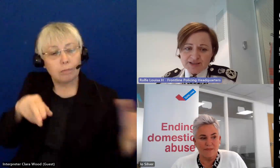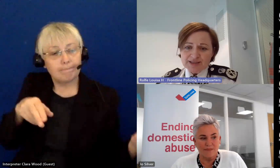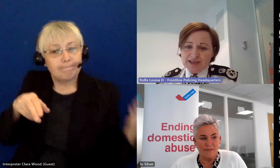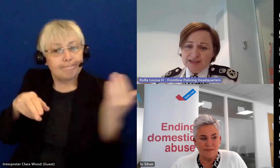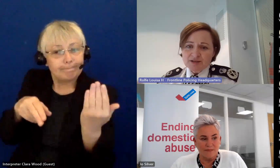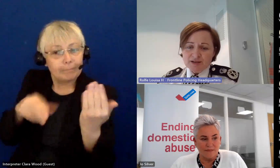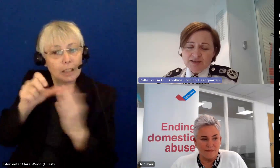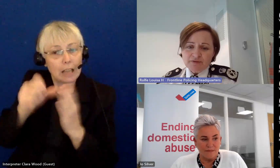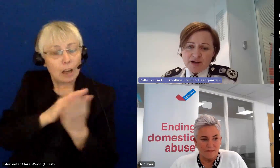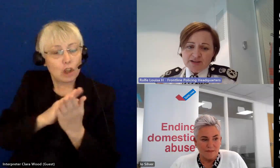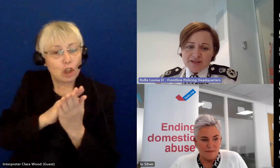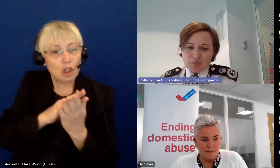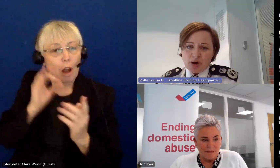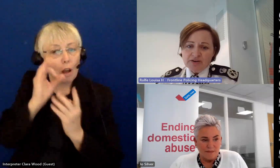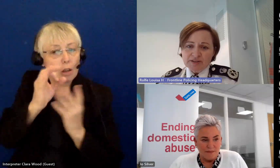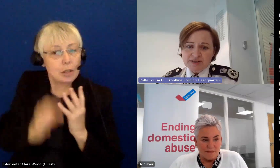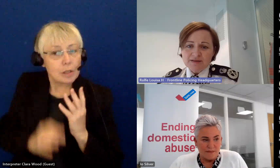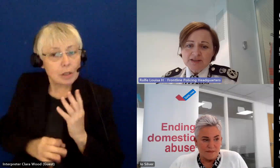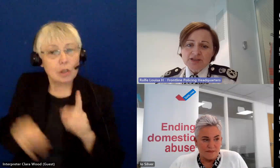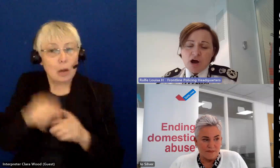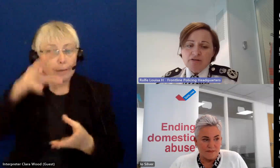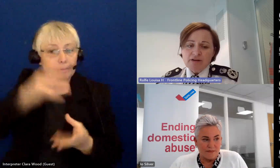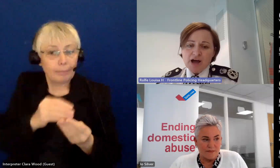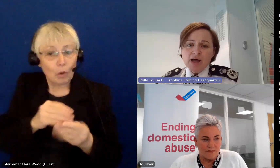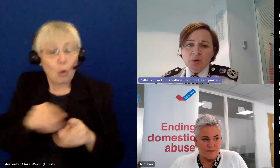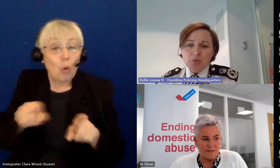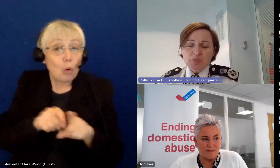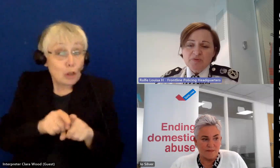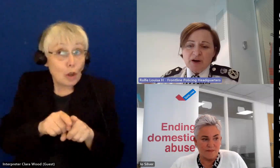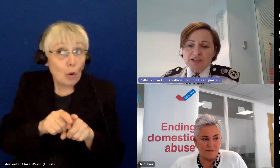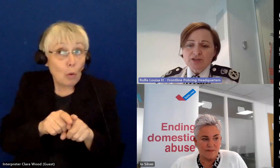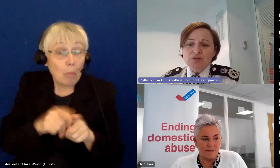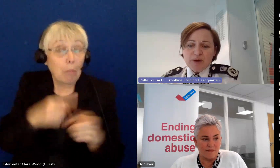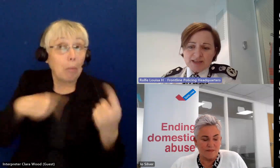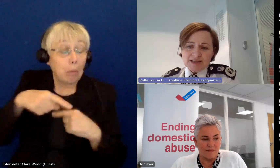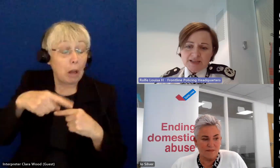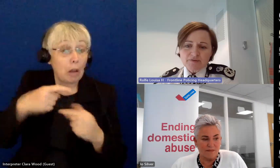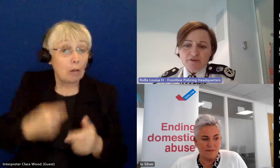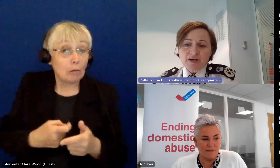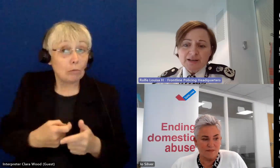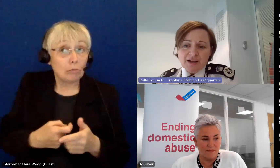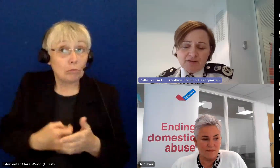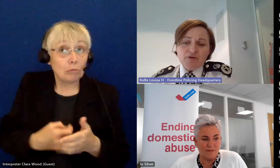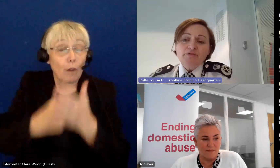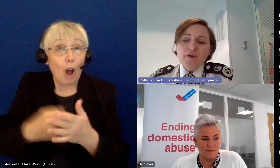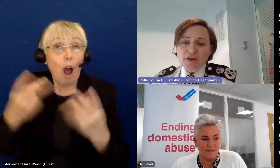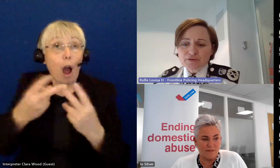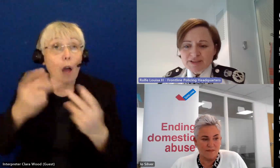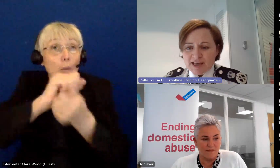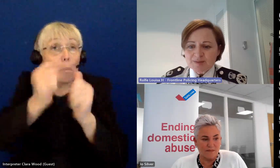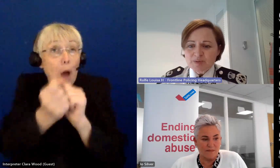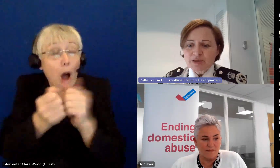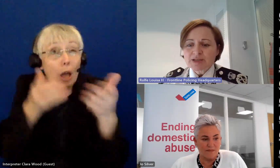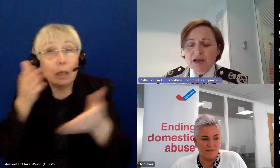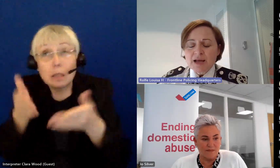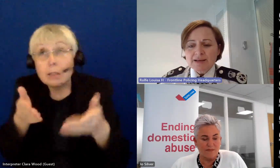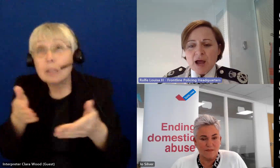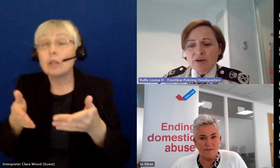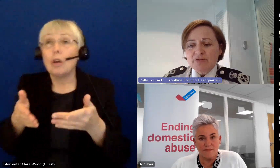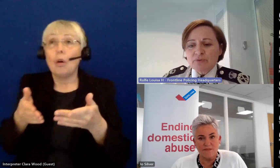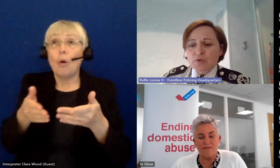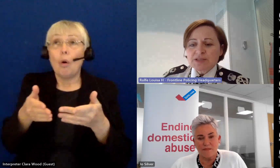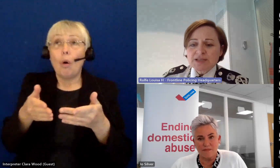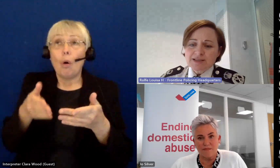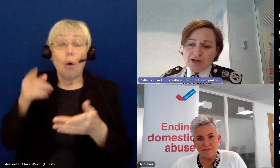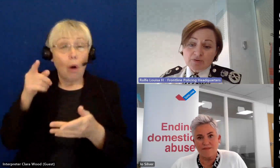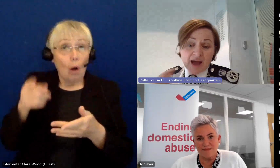other agencies, to IDVAs, to partners, that the Dara would provide a good basis for a further assessment.